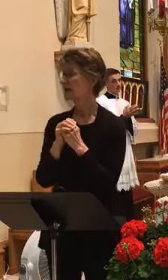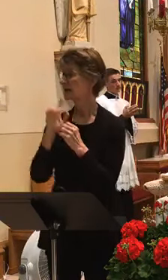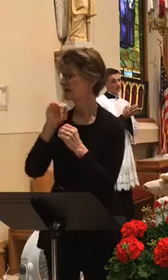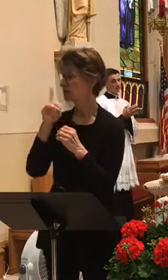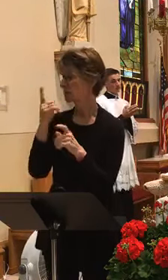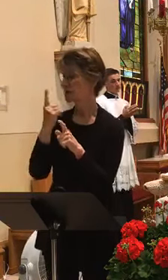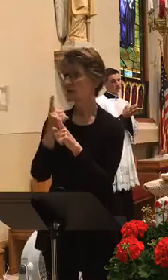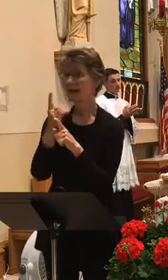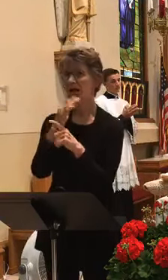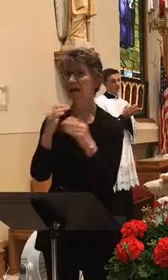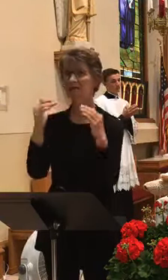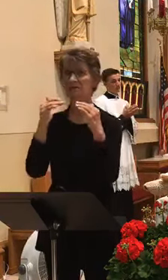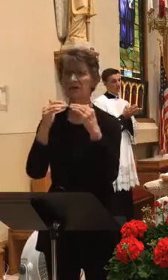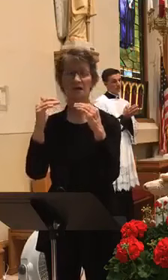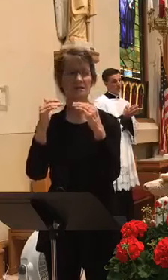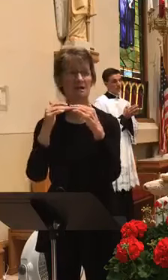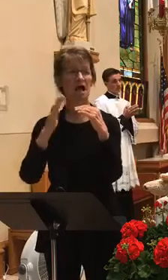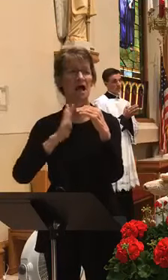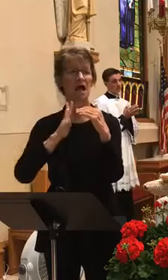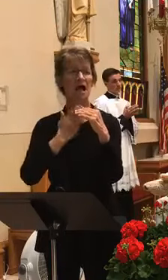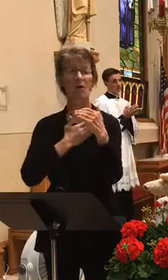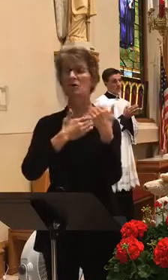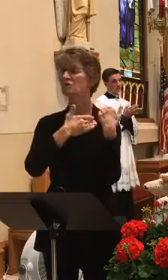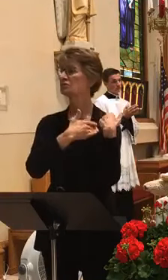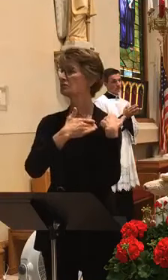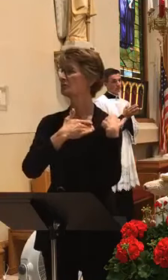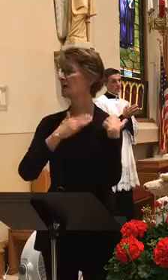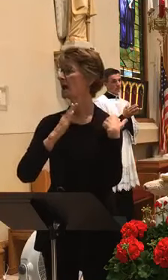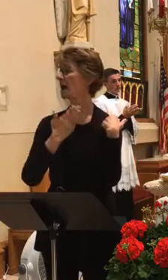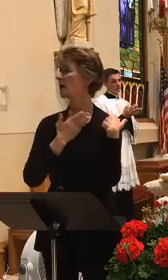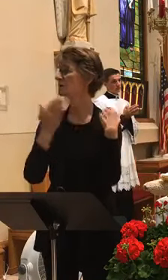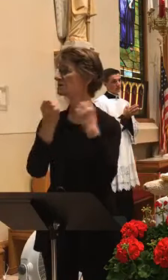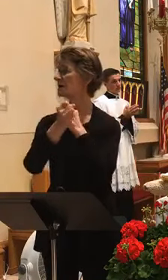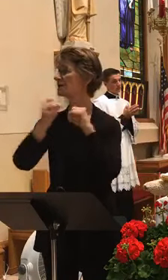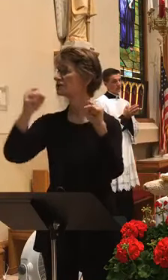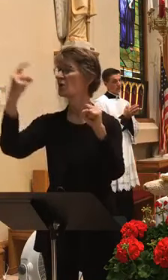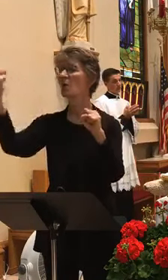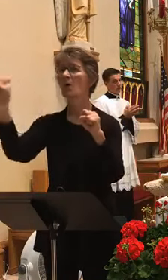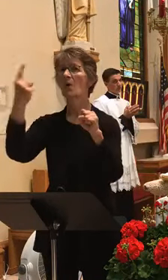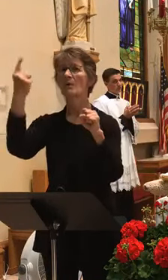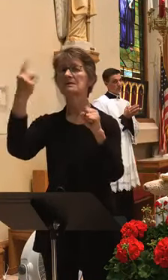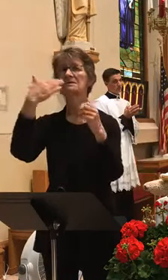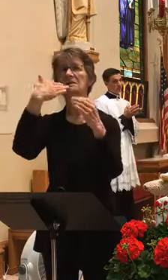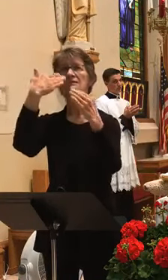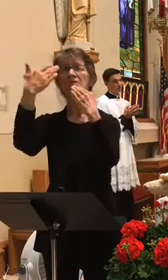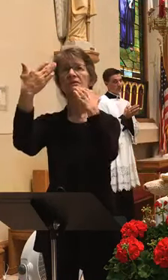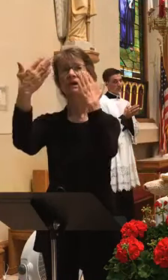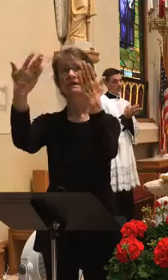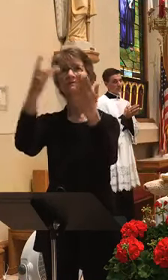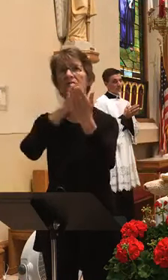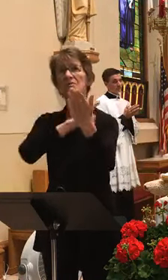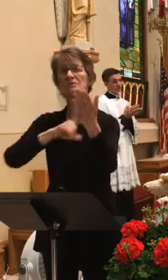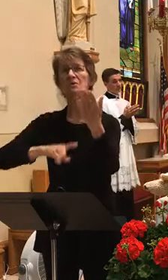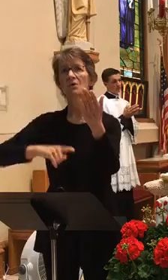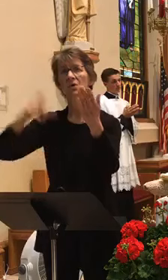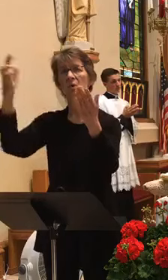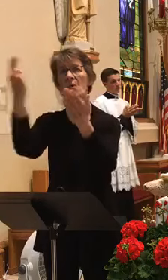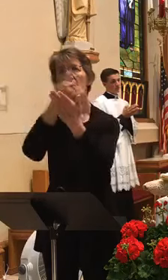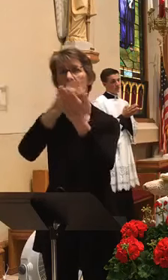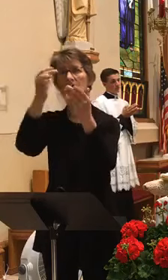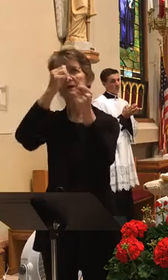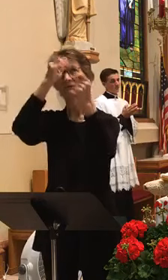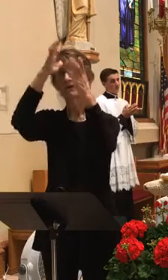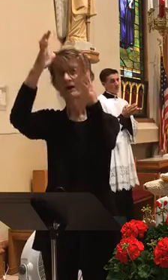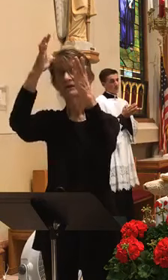It is truly right and just, our duty and our salvation, always and everywhere, to give you thanks, Lord, Holy Father, Almighty